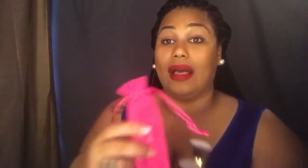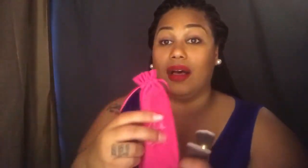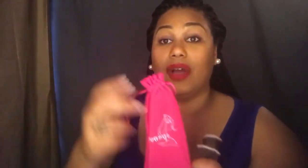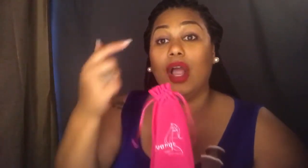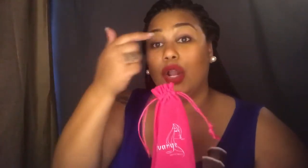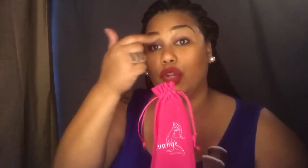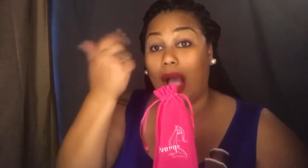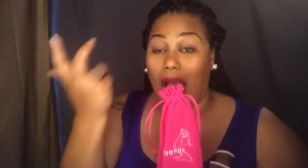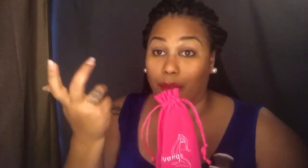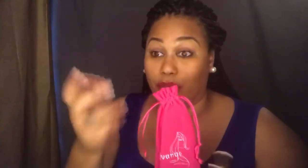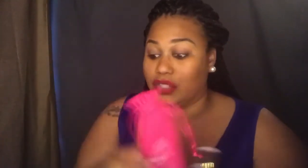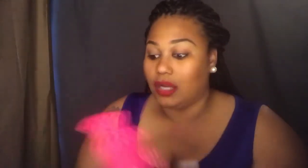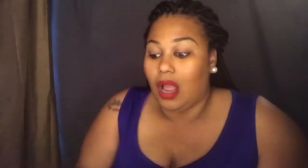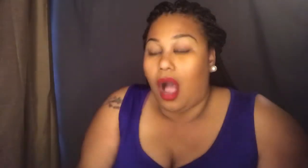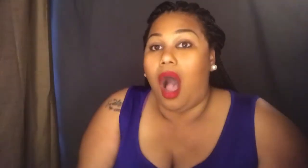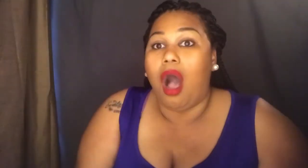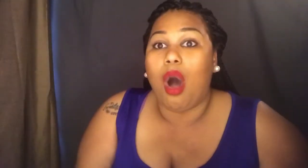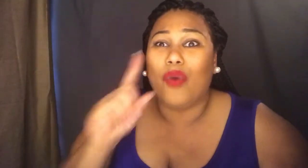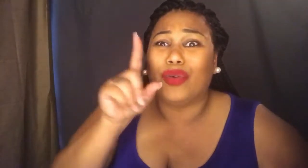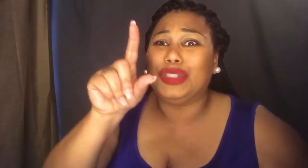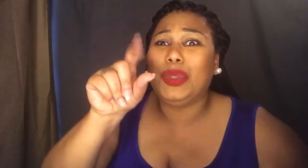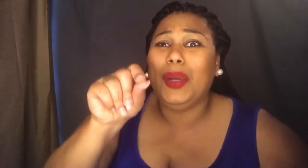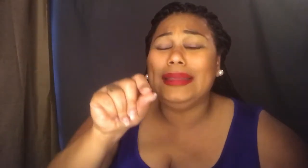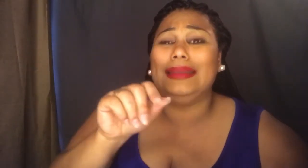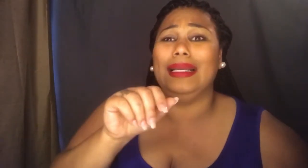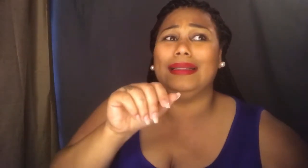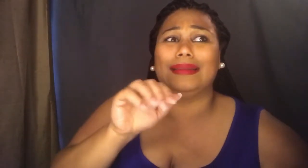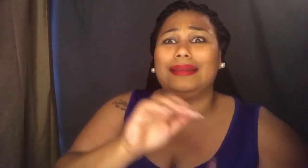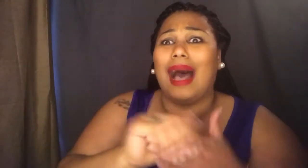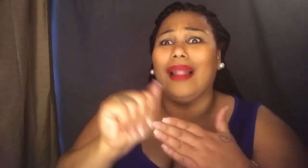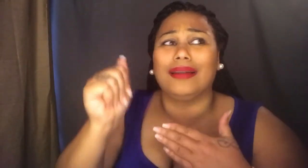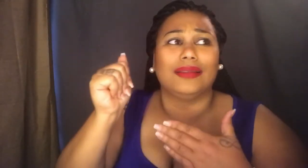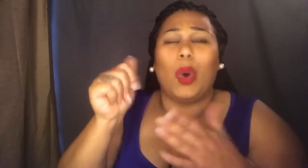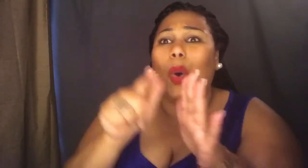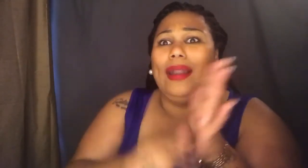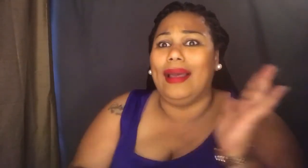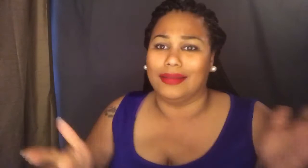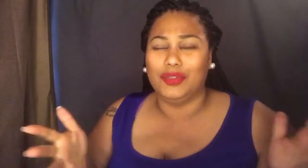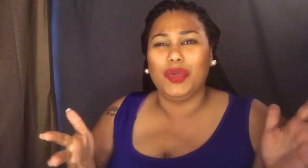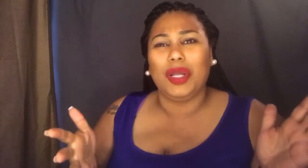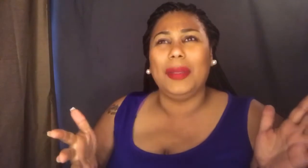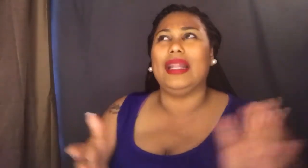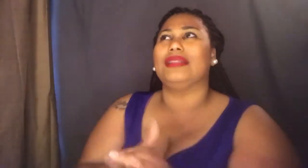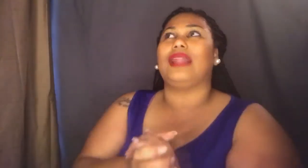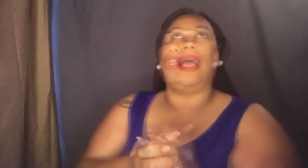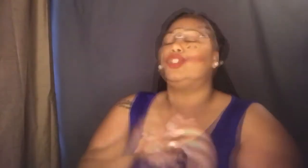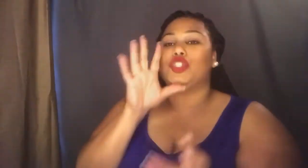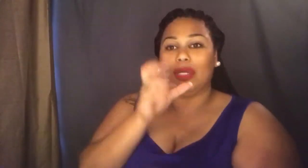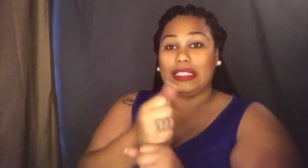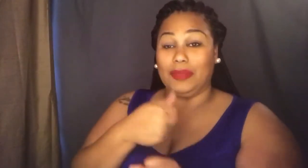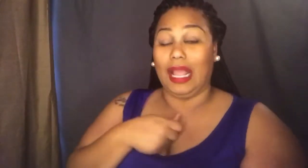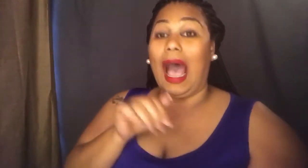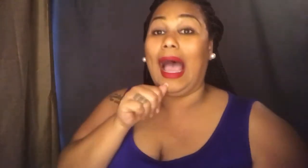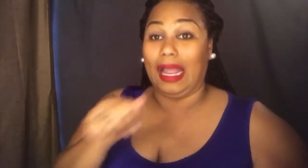have your eye brush all for $20 or less. You know what I mean? And it's like, trust me, I